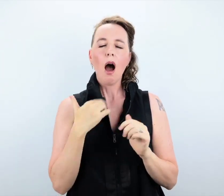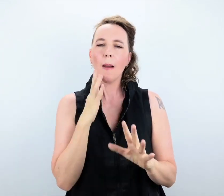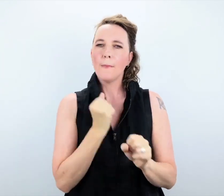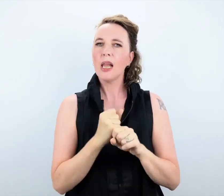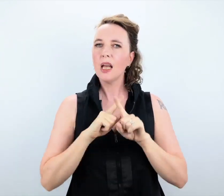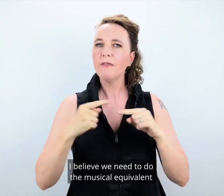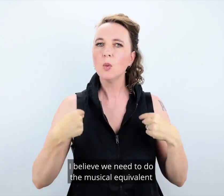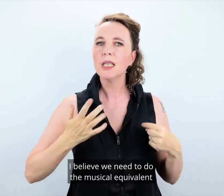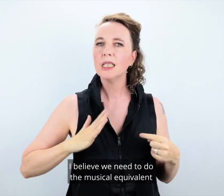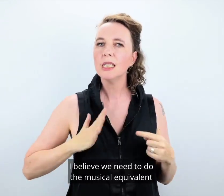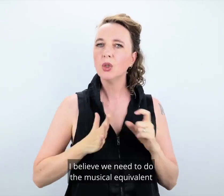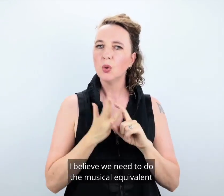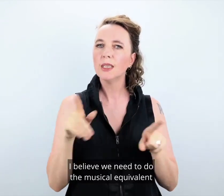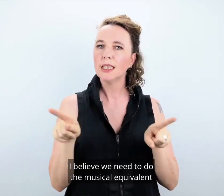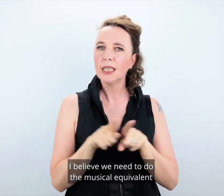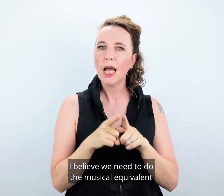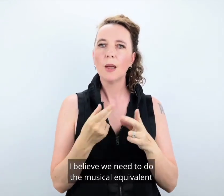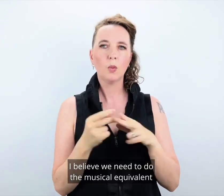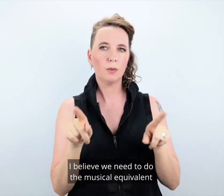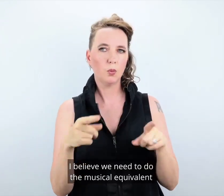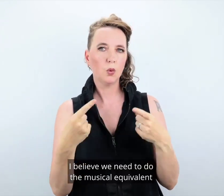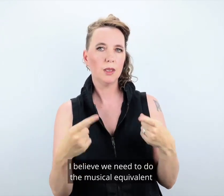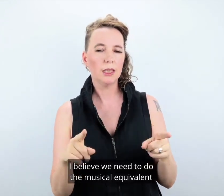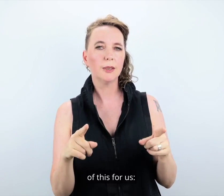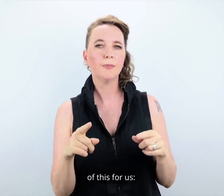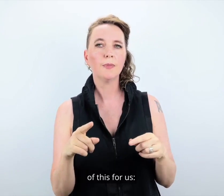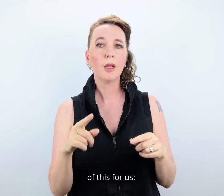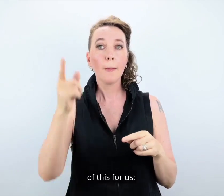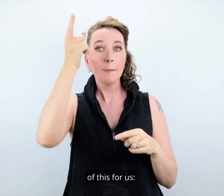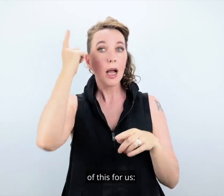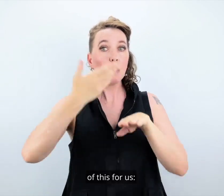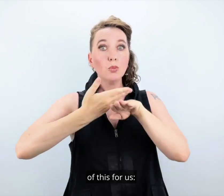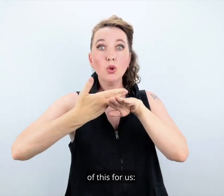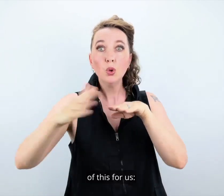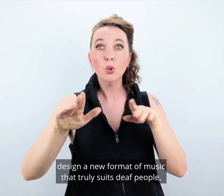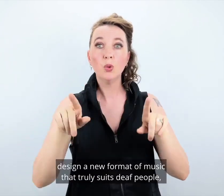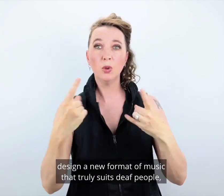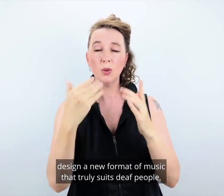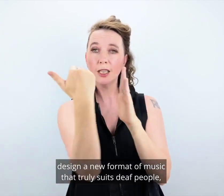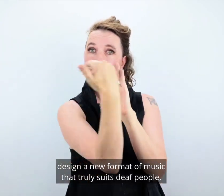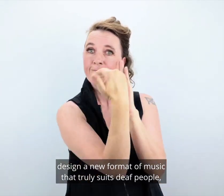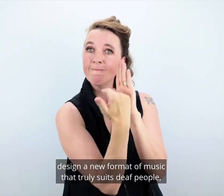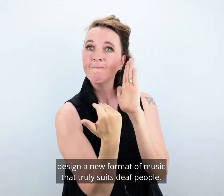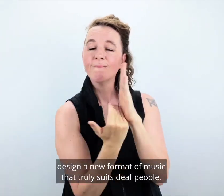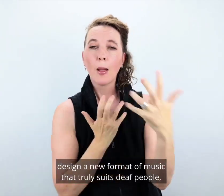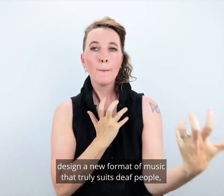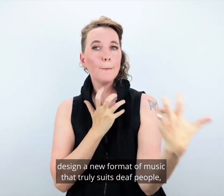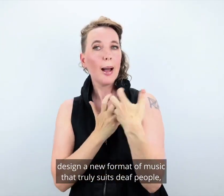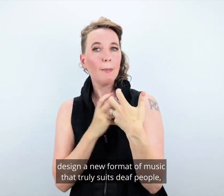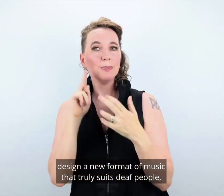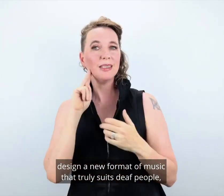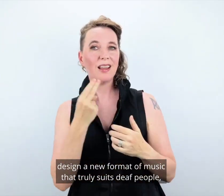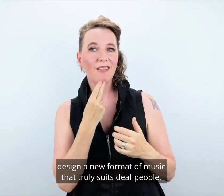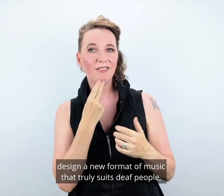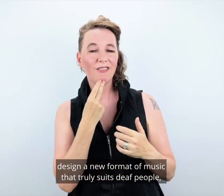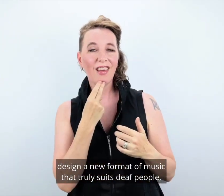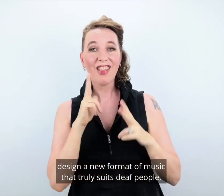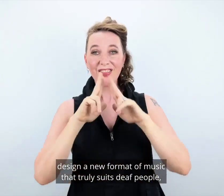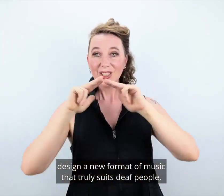I believe we need to do the musical equivalent of this for us. Design a new format for music that truly suits deaf